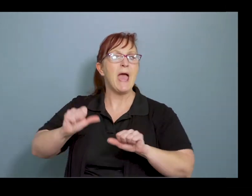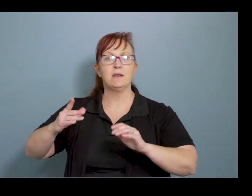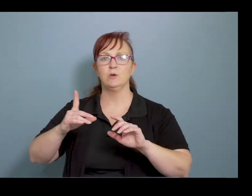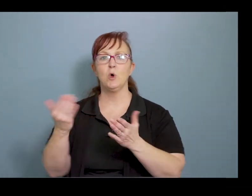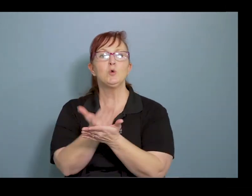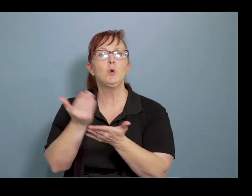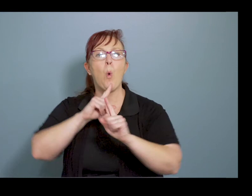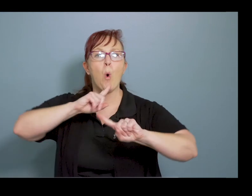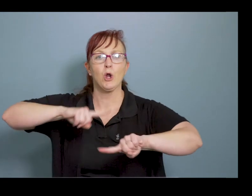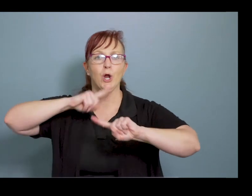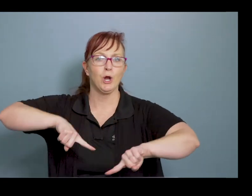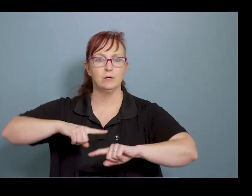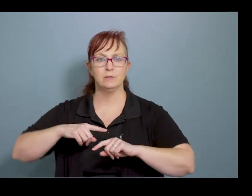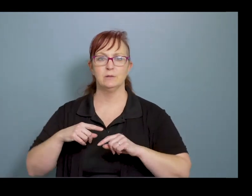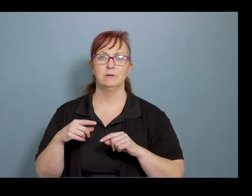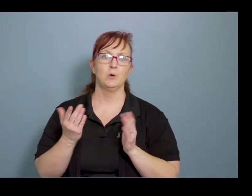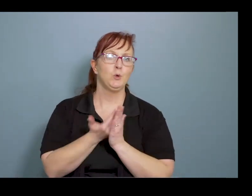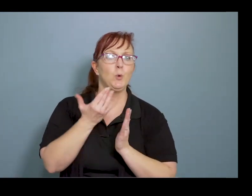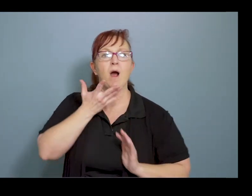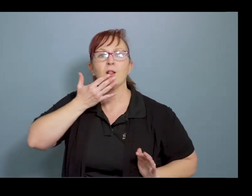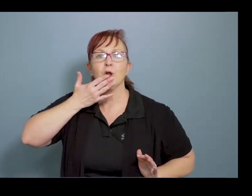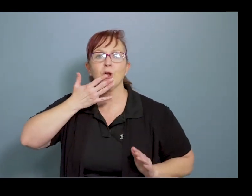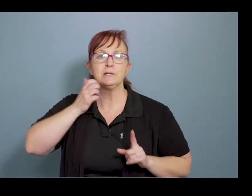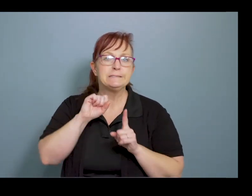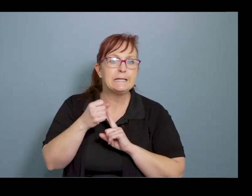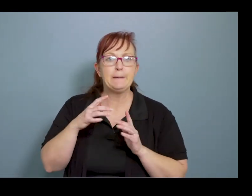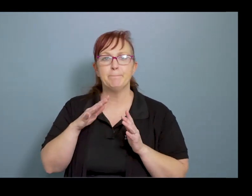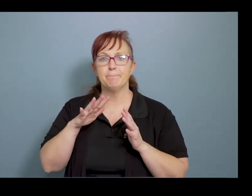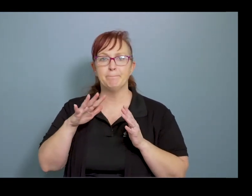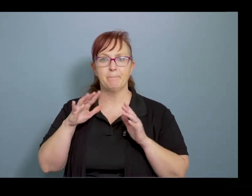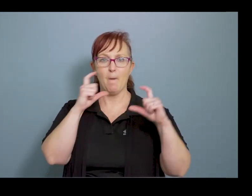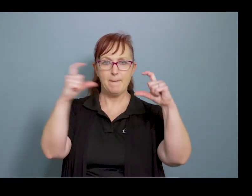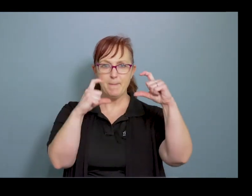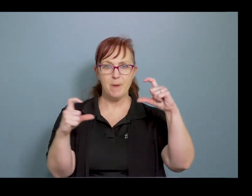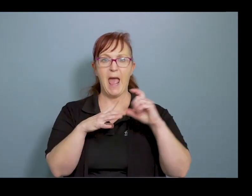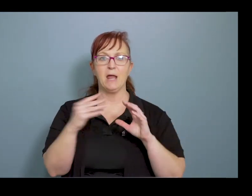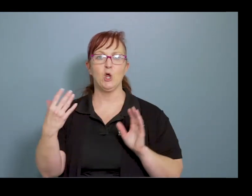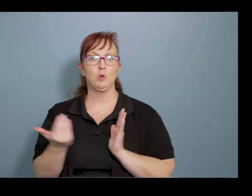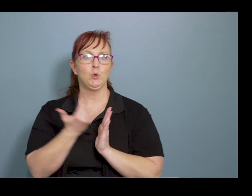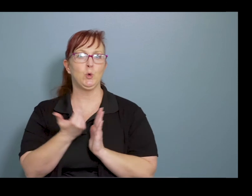placed with the new color scheme and the new logos.